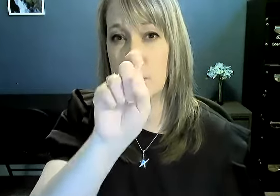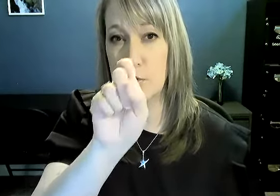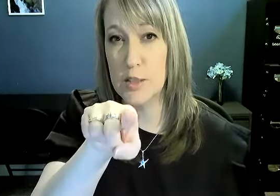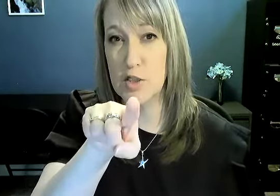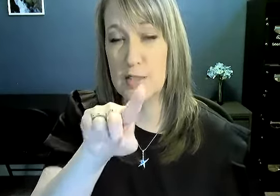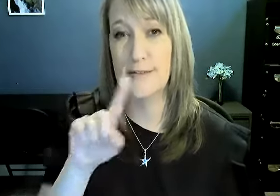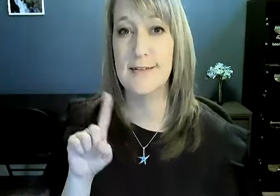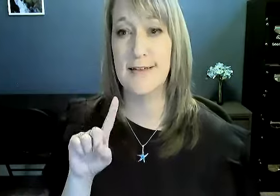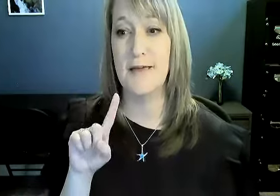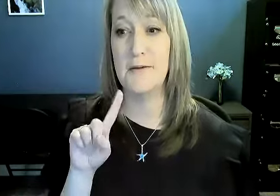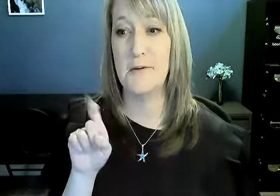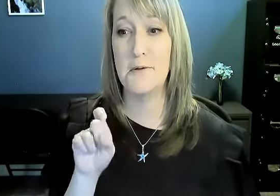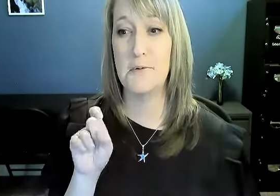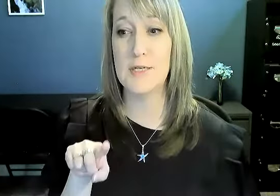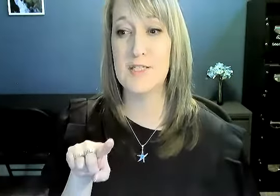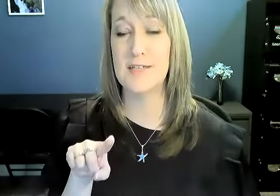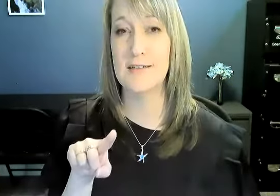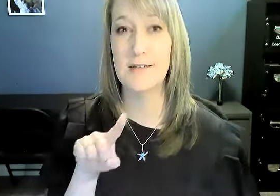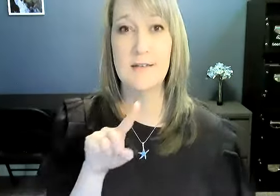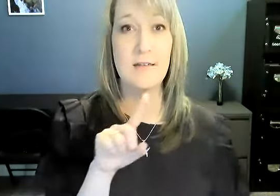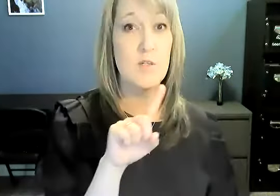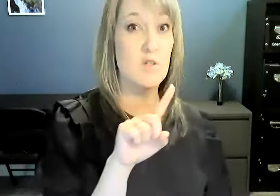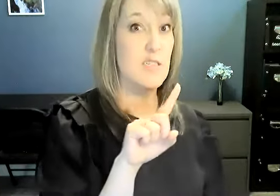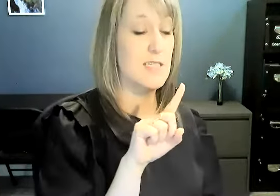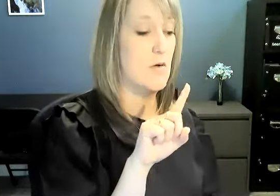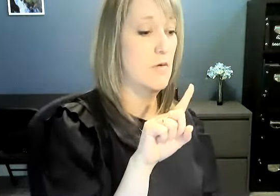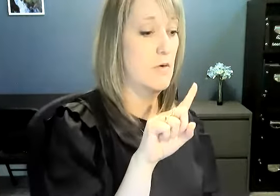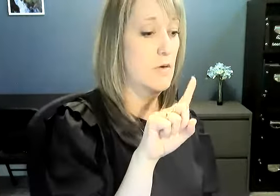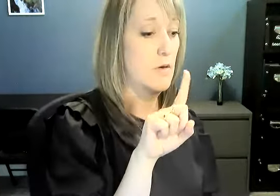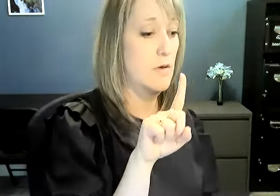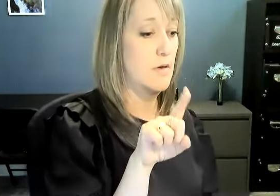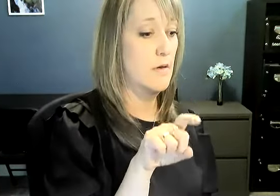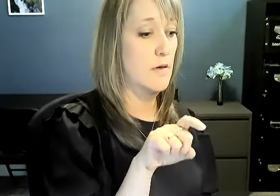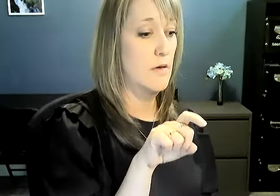question, okay? Question. Let me do it really slow.